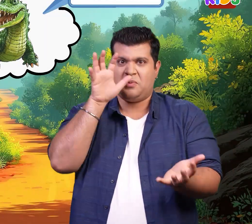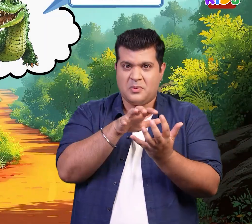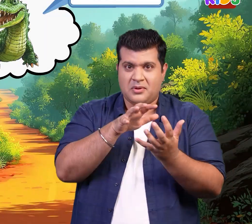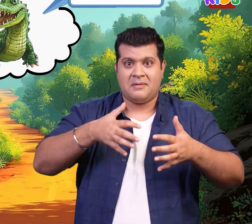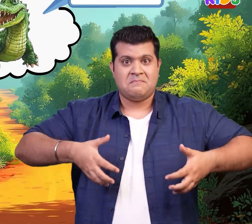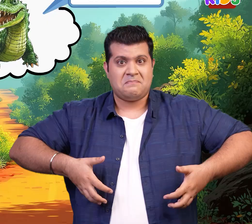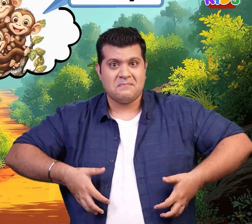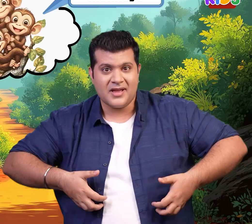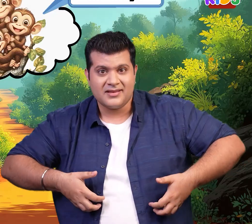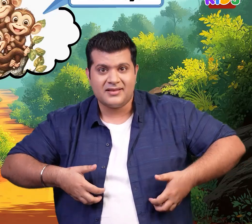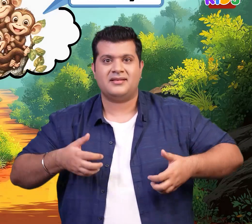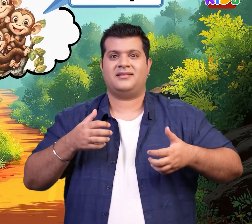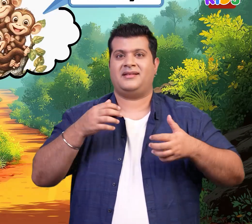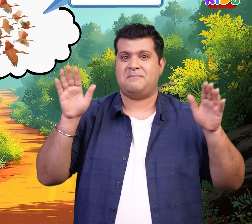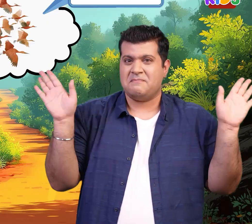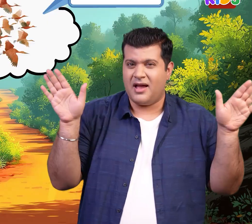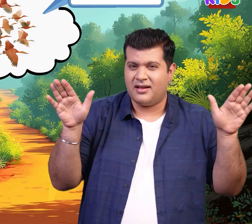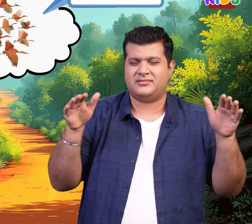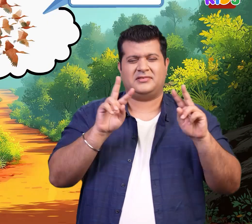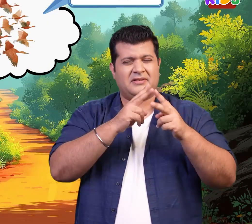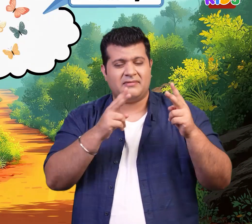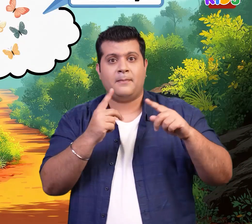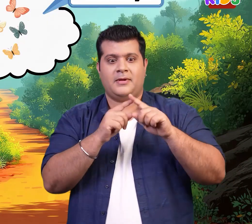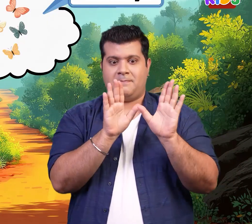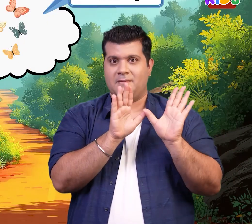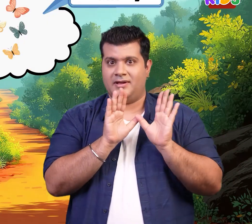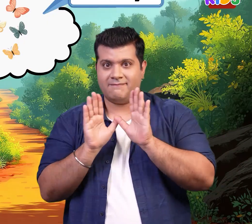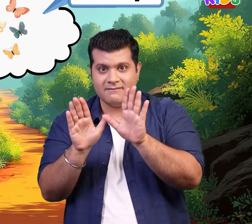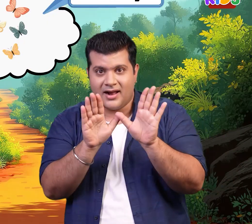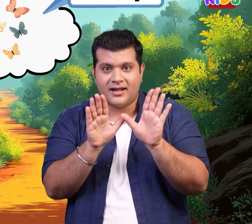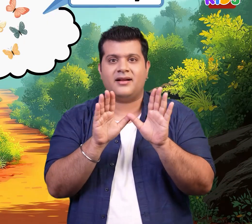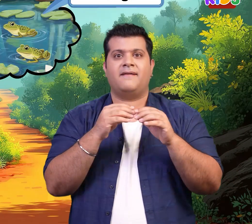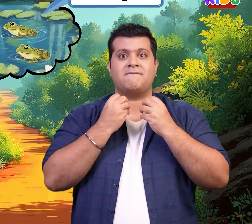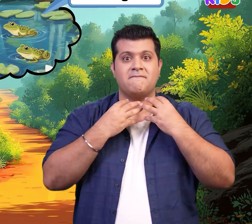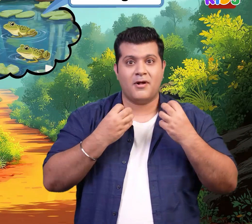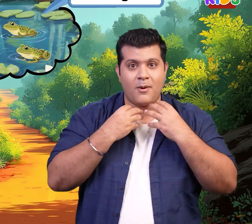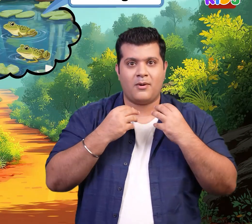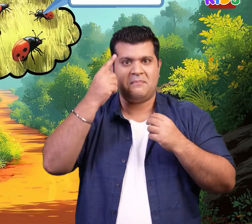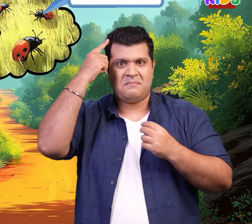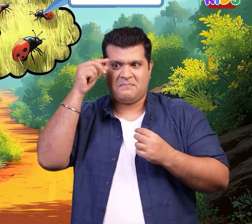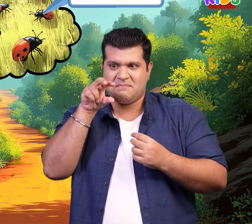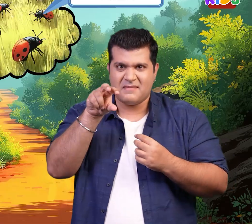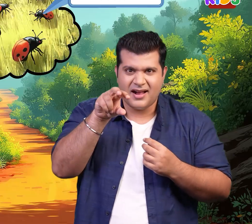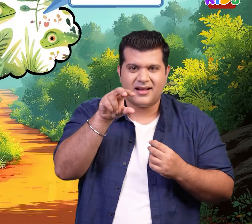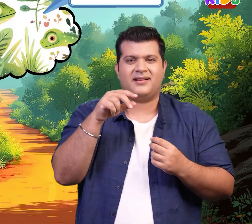leopards, crocodiles, monkeys, birds, butterflies, frogs,